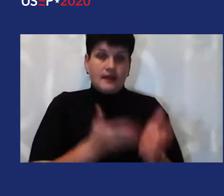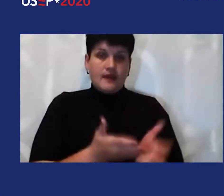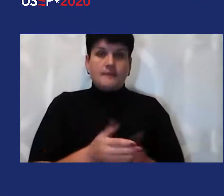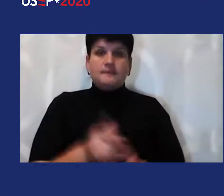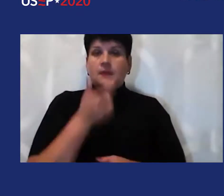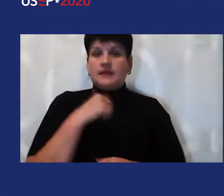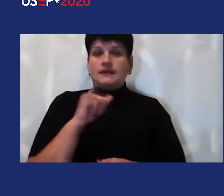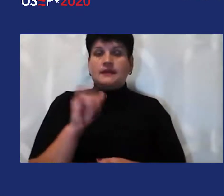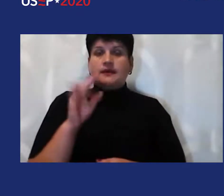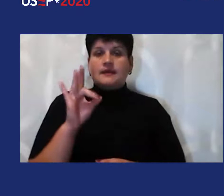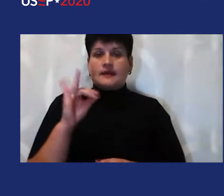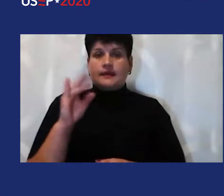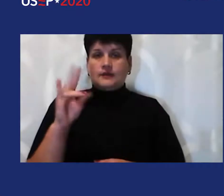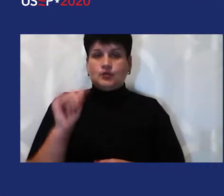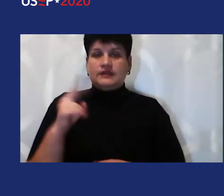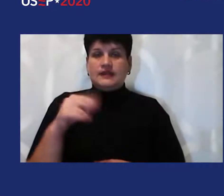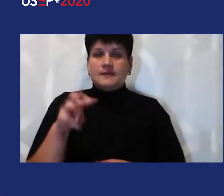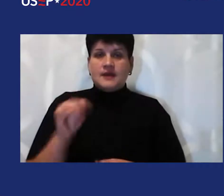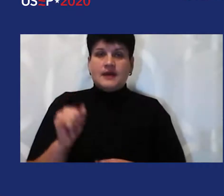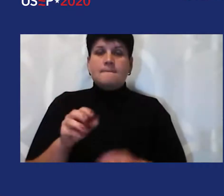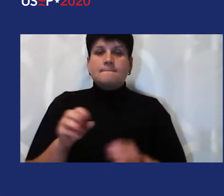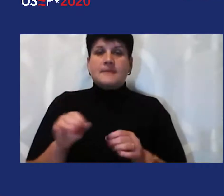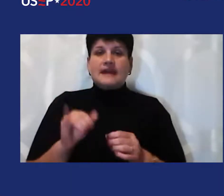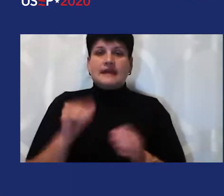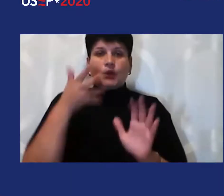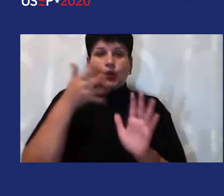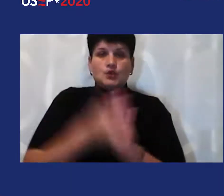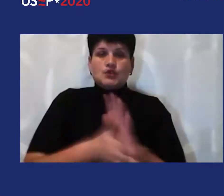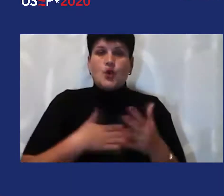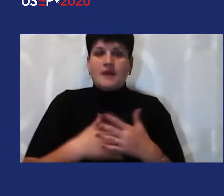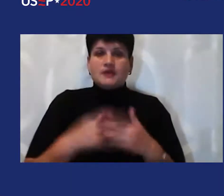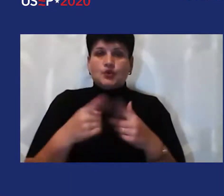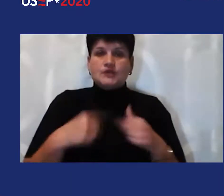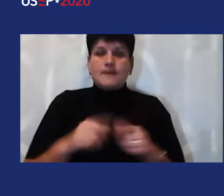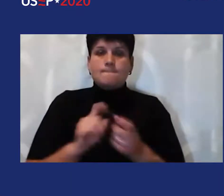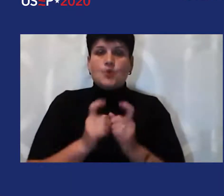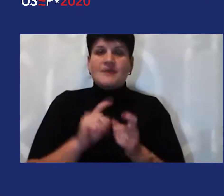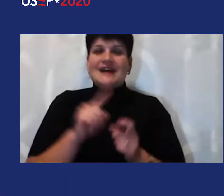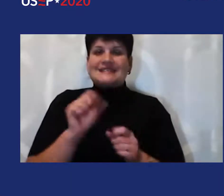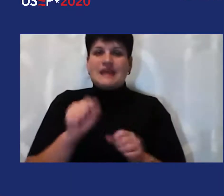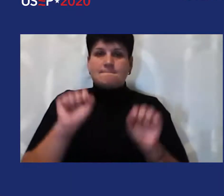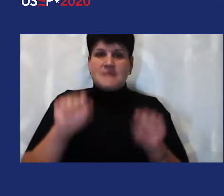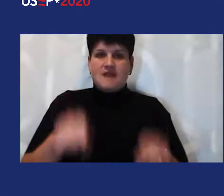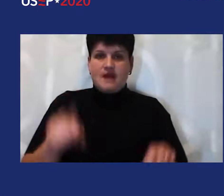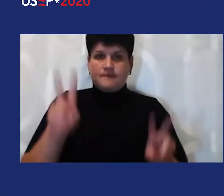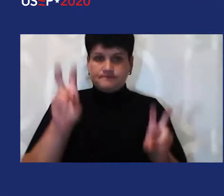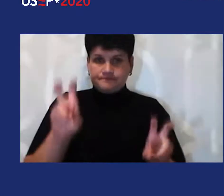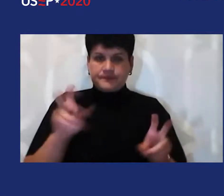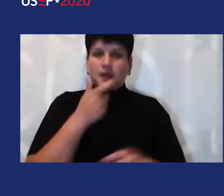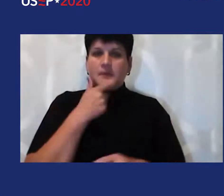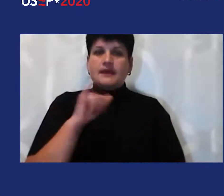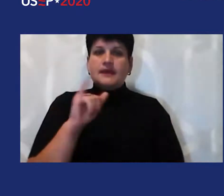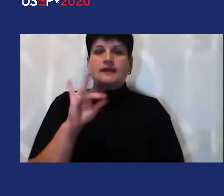with disabilities. And the floor goes to Irina Tikuchova, Inclusion and Equality Analyst at the Organization of People